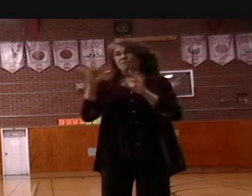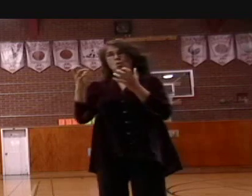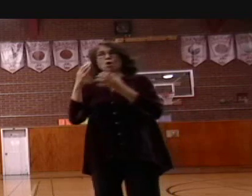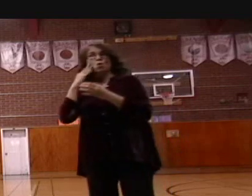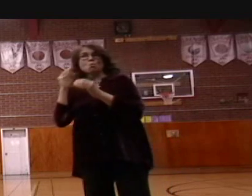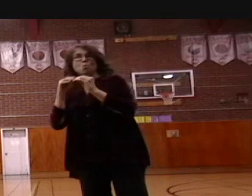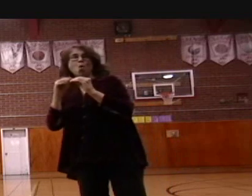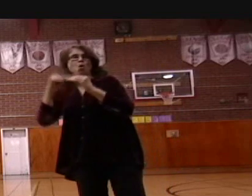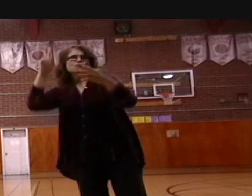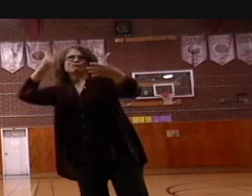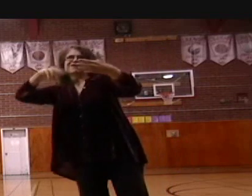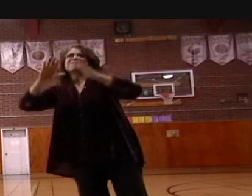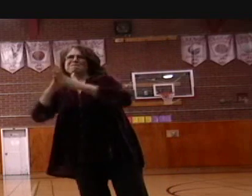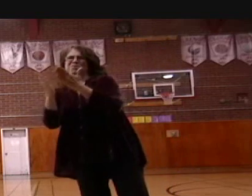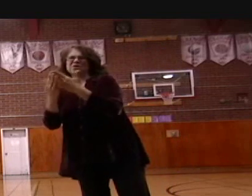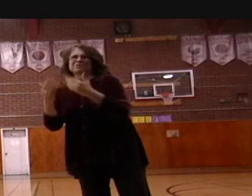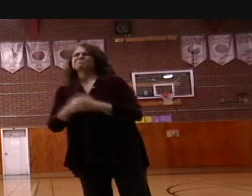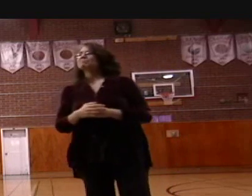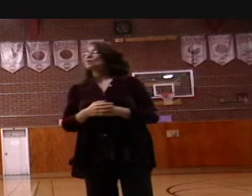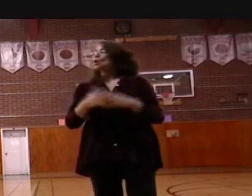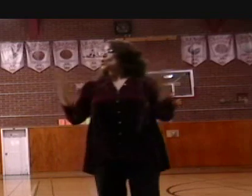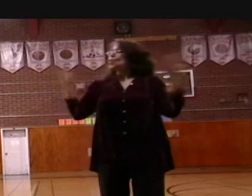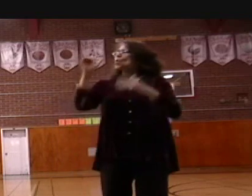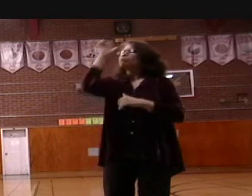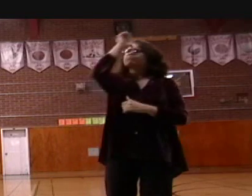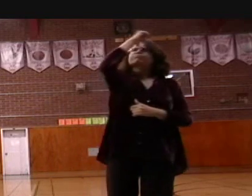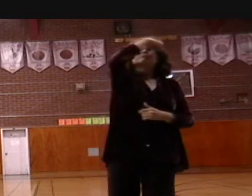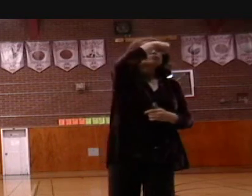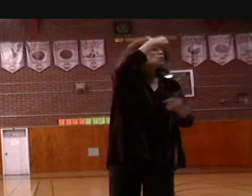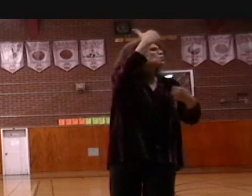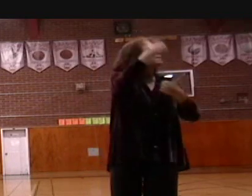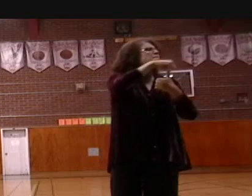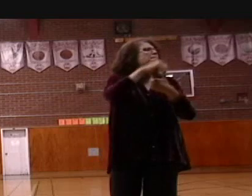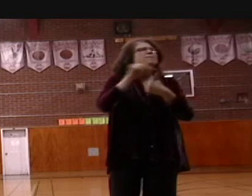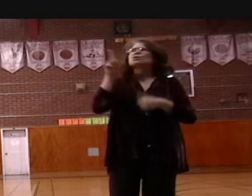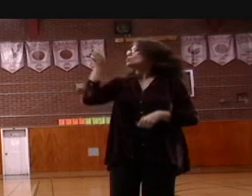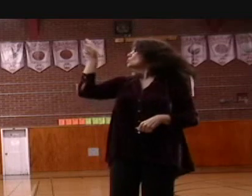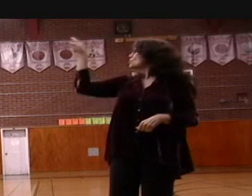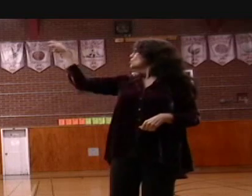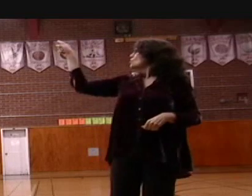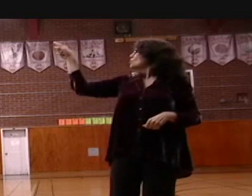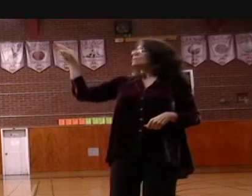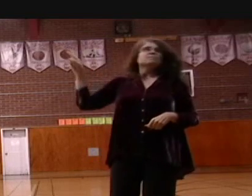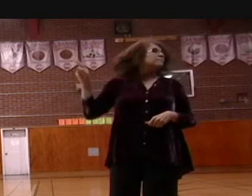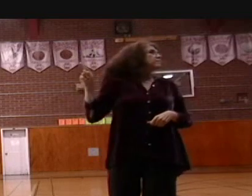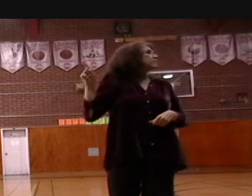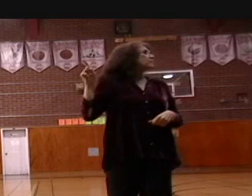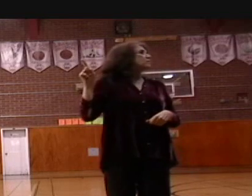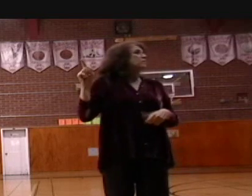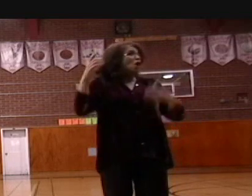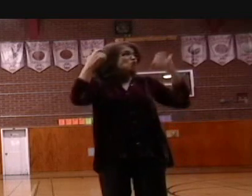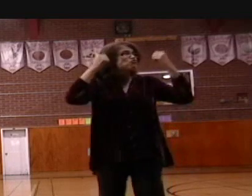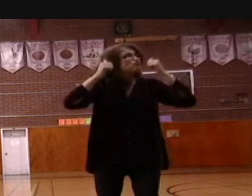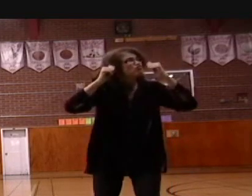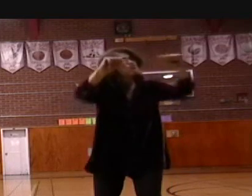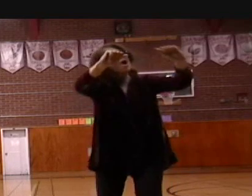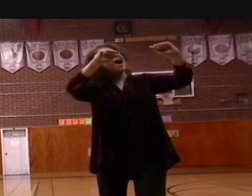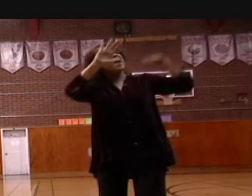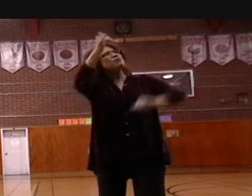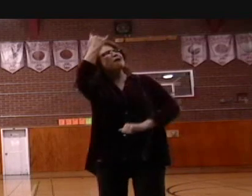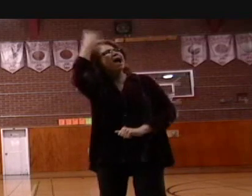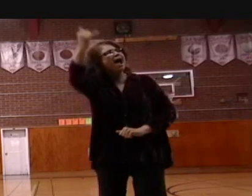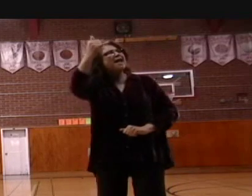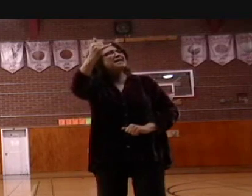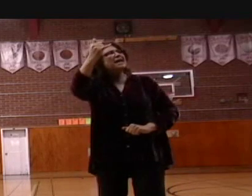So here are some things to remember. Number one, try your ideas because doing nothing guarantees nothing.